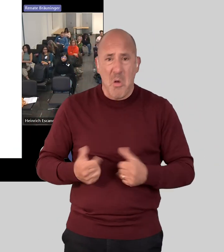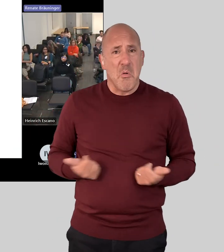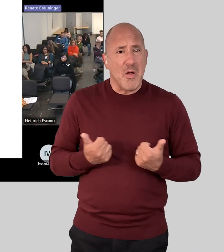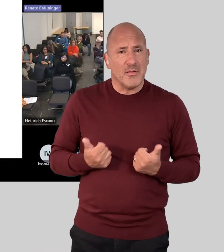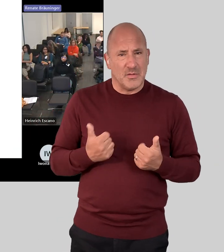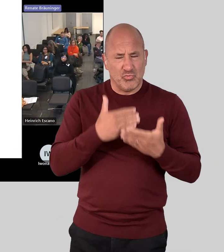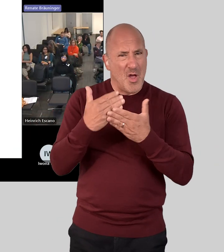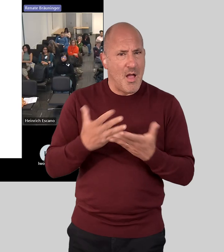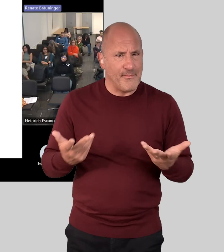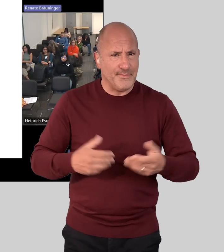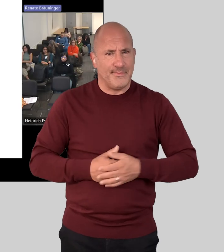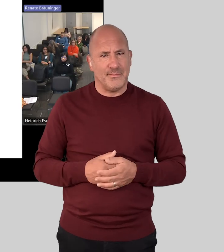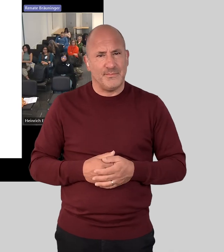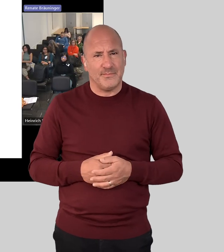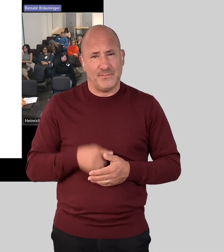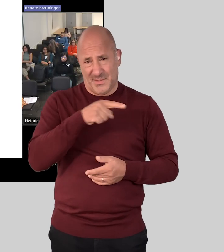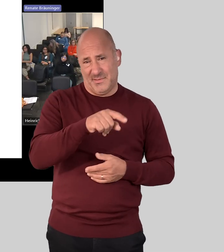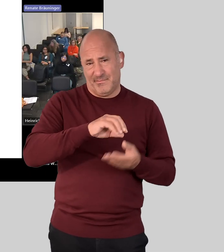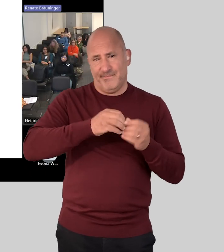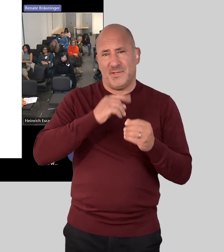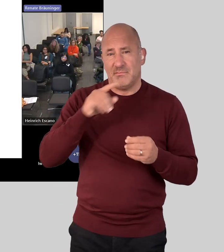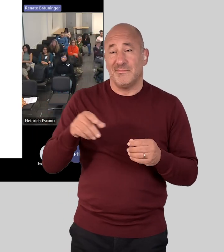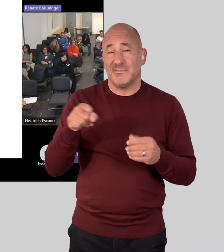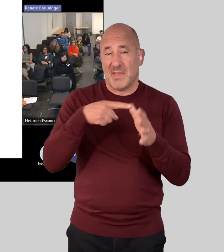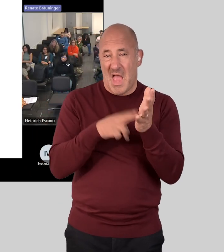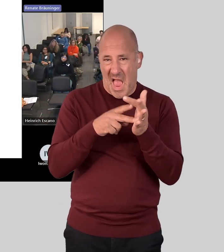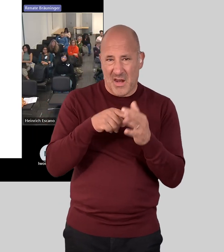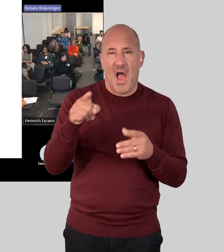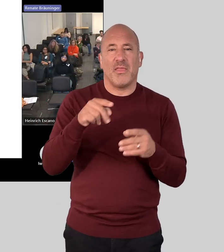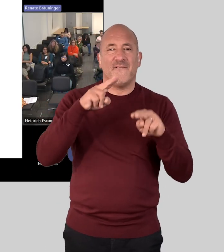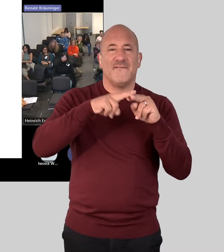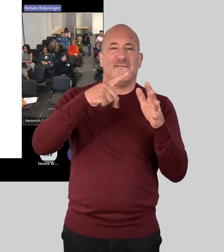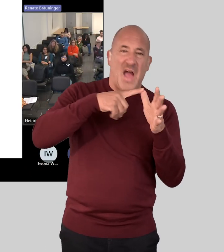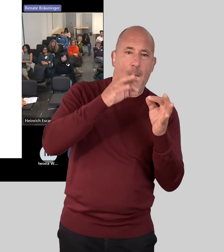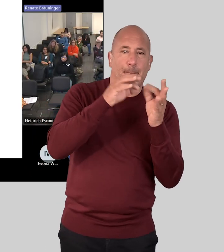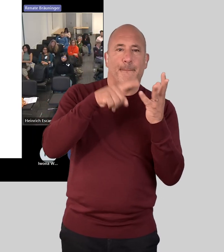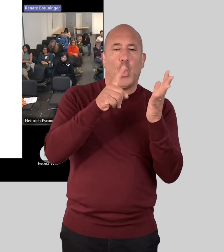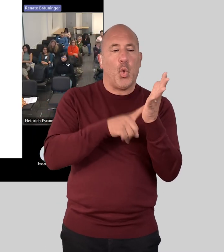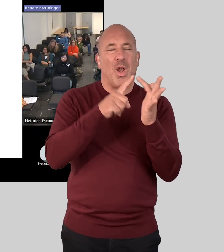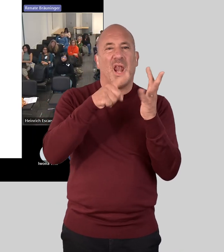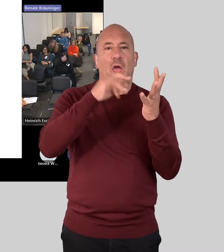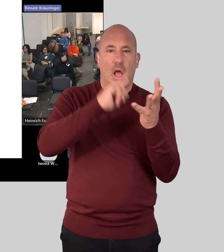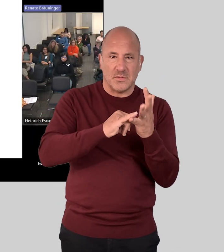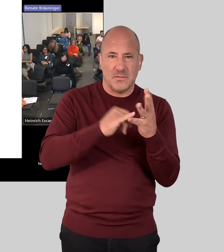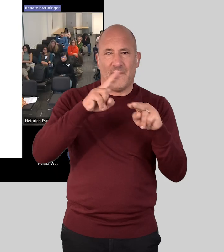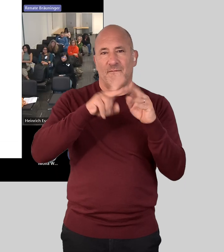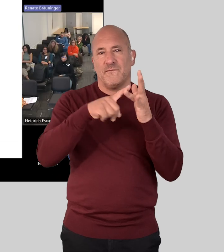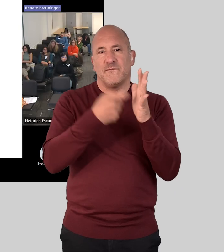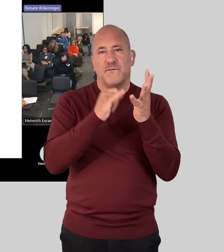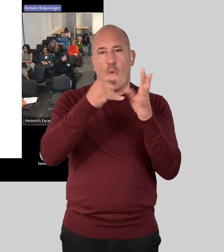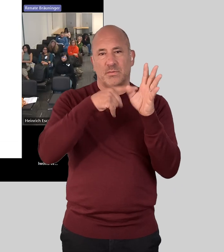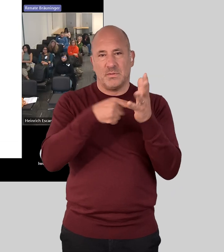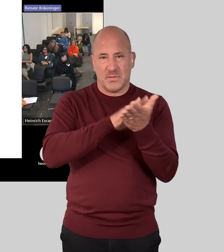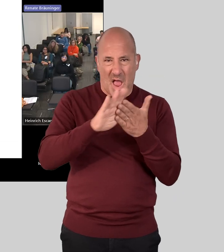comments without commercial interest. So he writes, quote, "The Kersmacher and fabulous Forsyth and